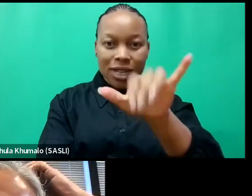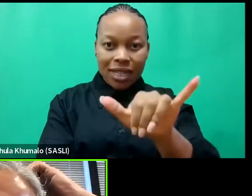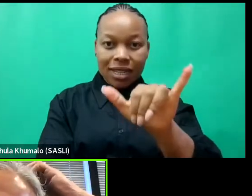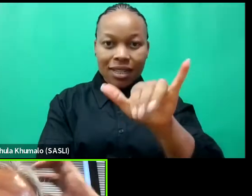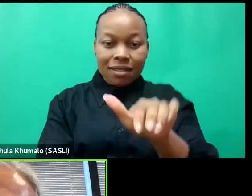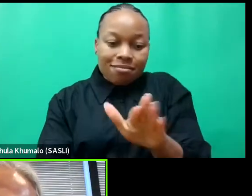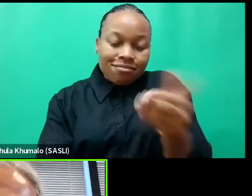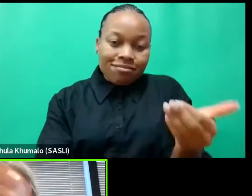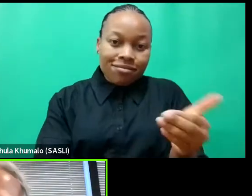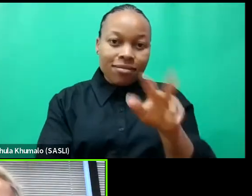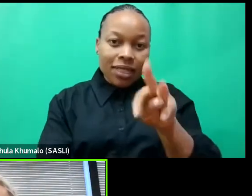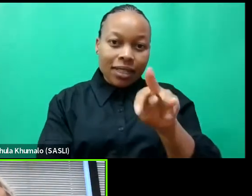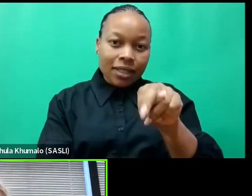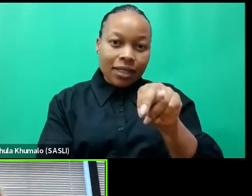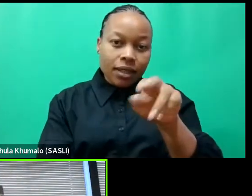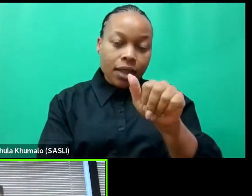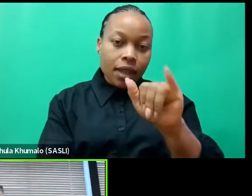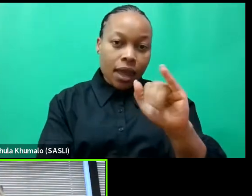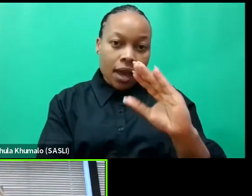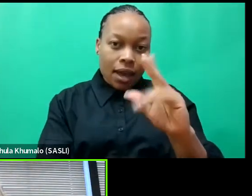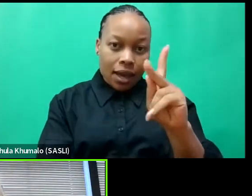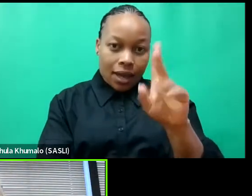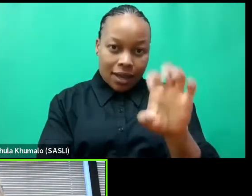Good morning, colleagues.